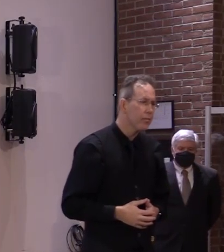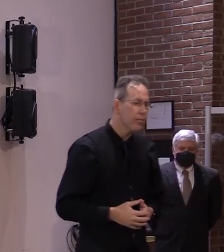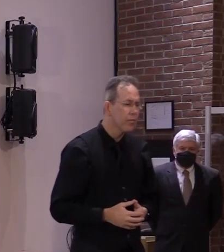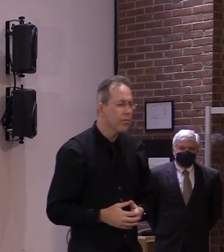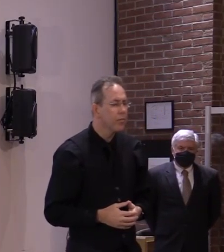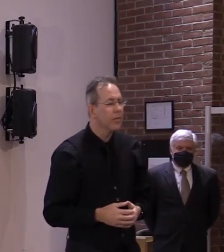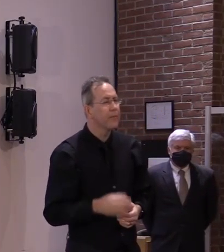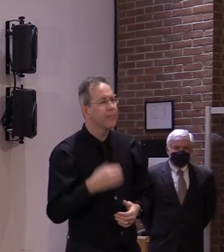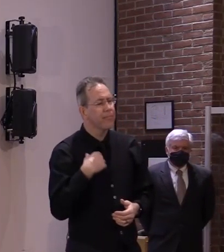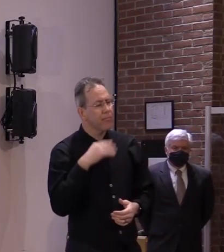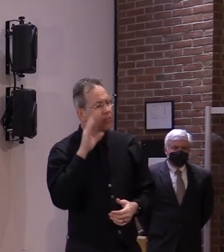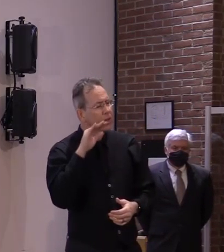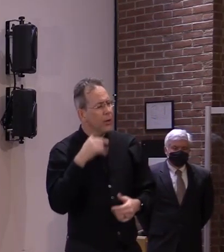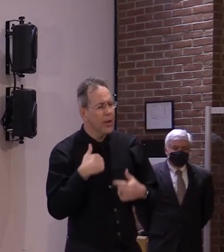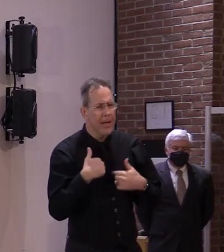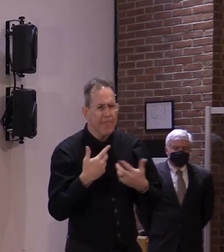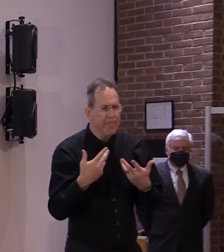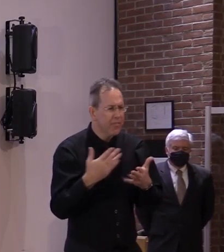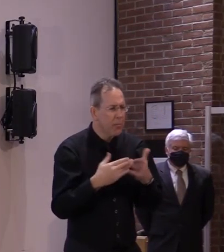entry into the state.